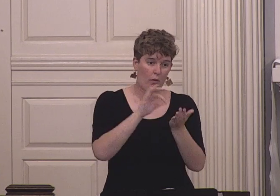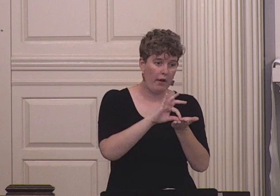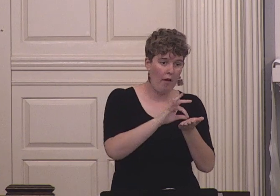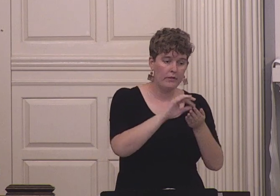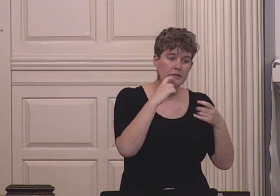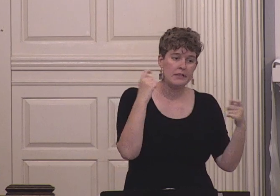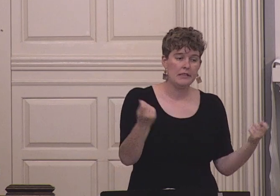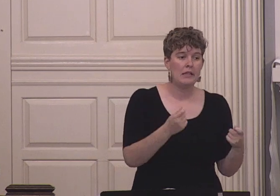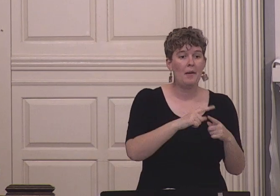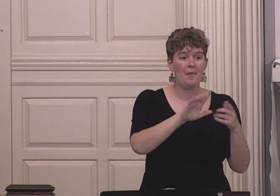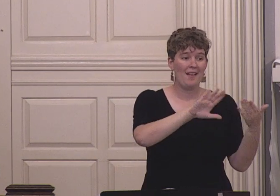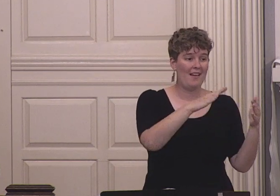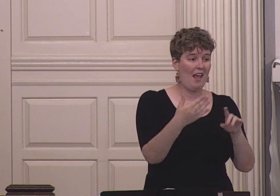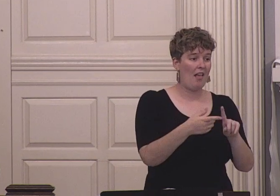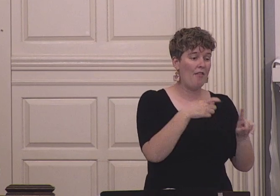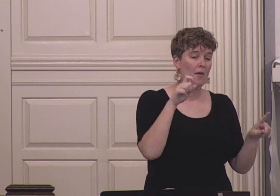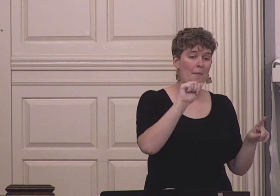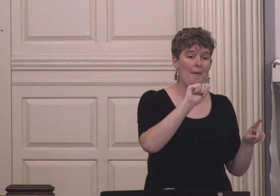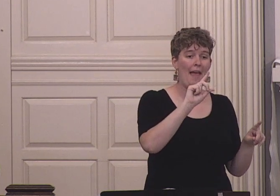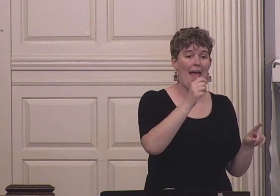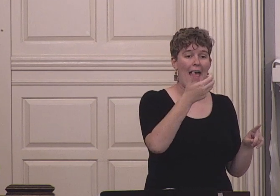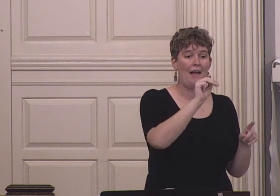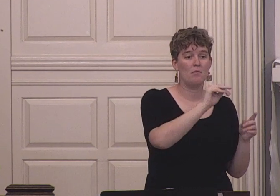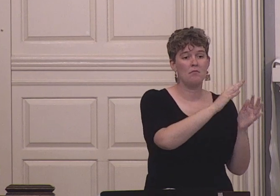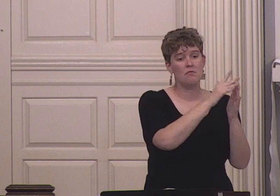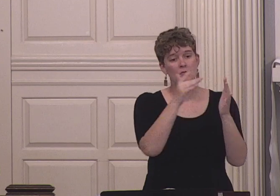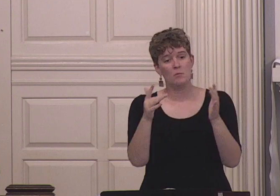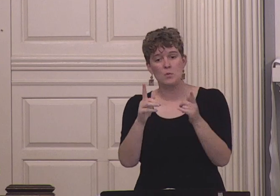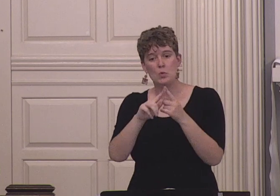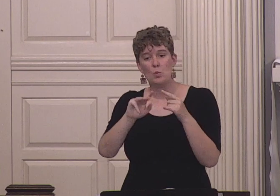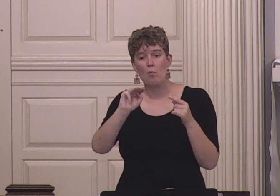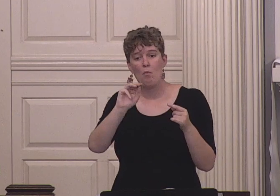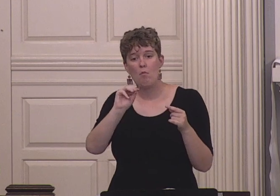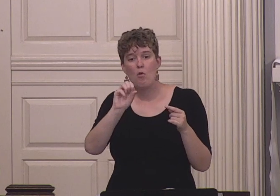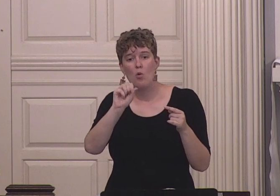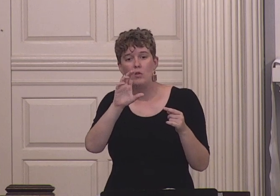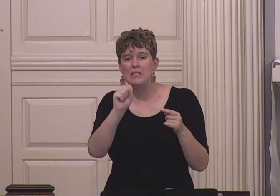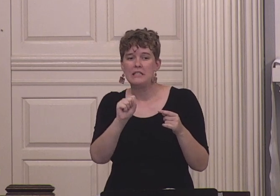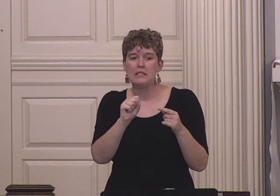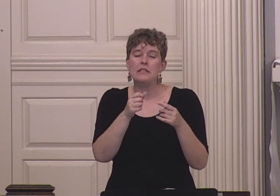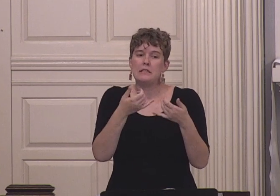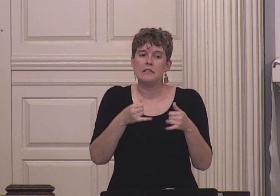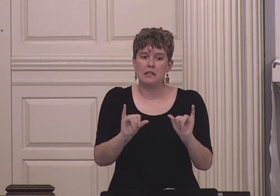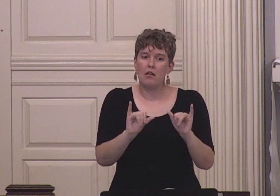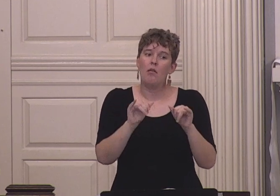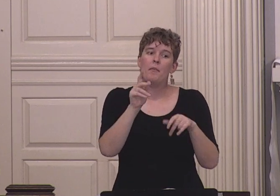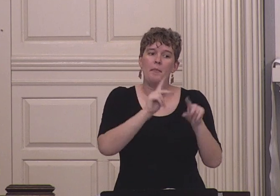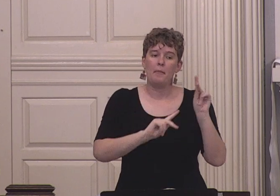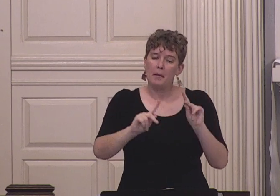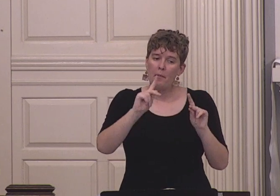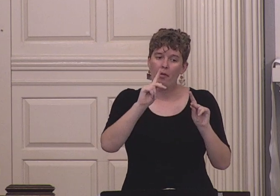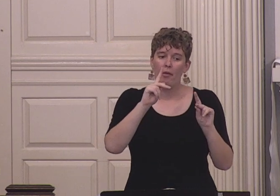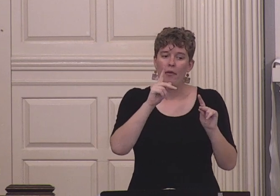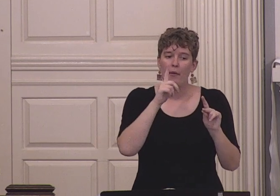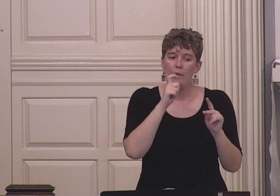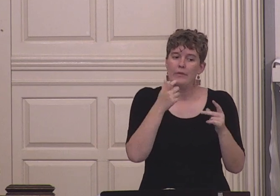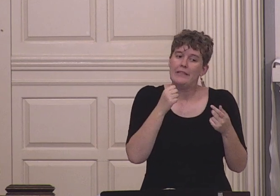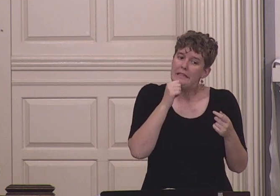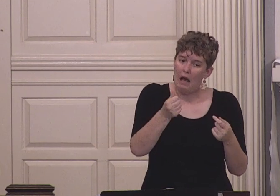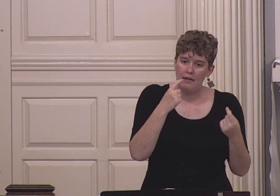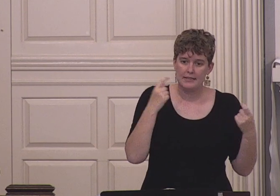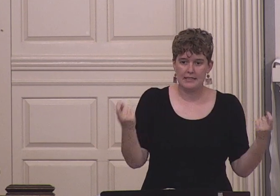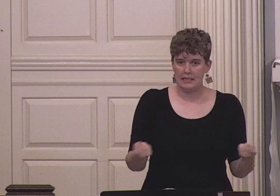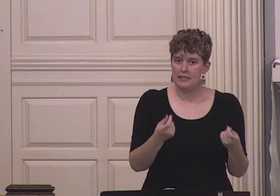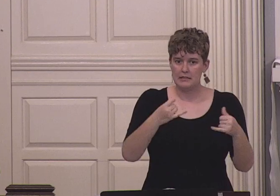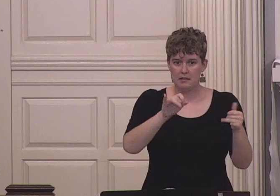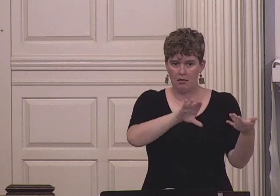reigned from Adam to Moses, even over those who did not sin, after the pattern of the trespass of Adam, who